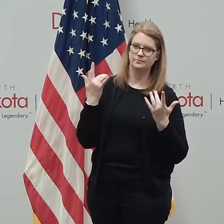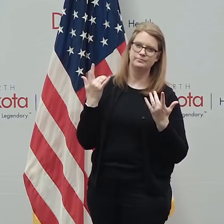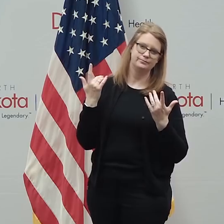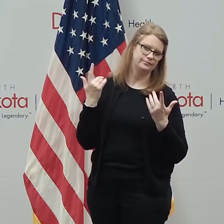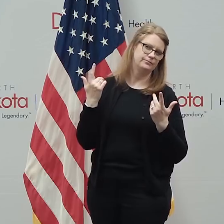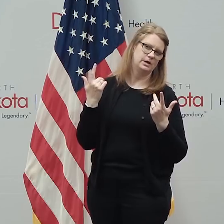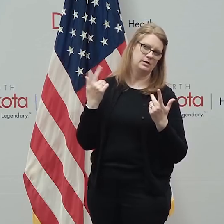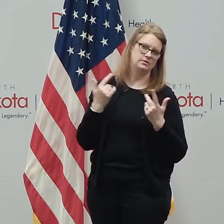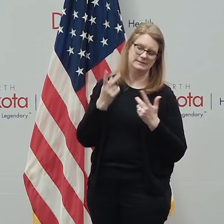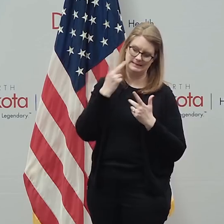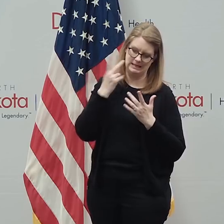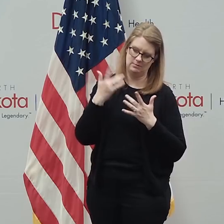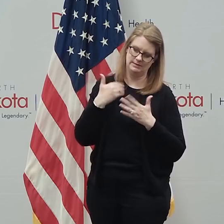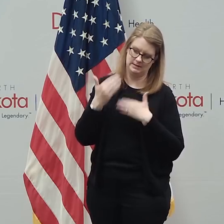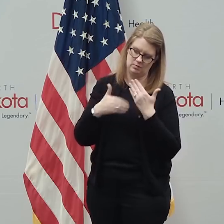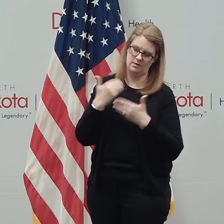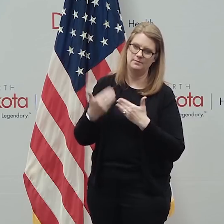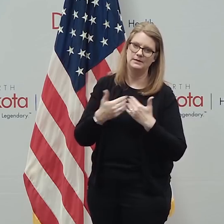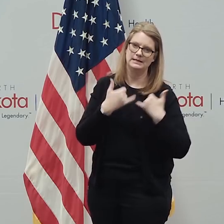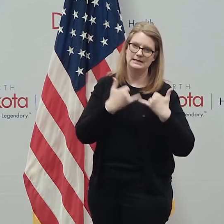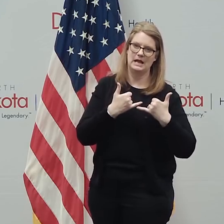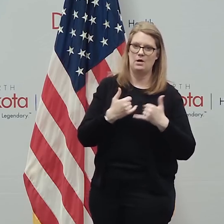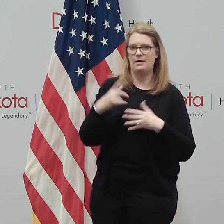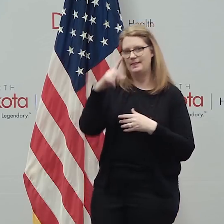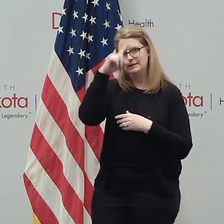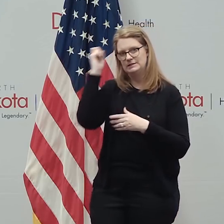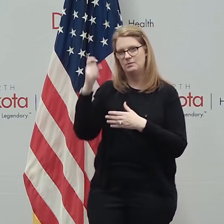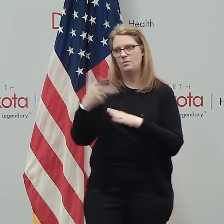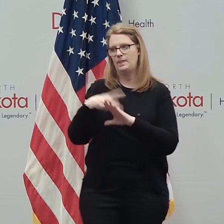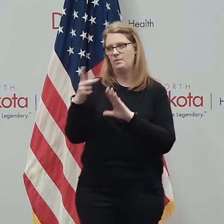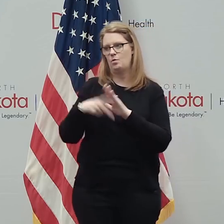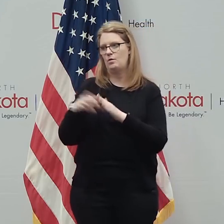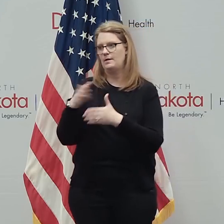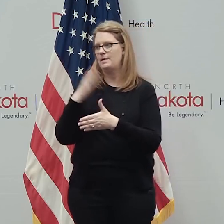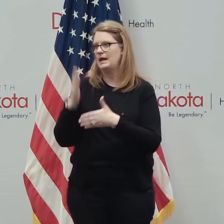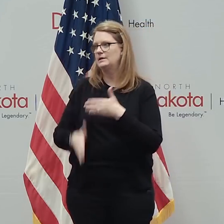it's going between now and the time this summer when that program ends.